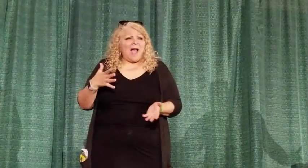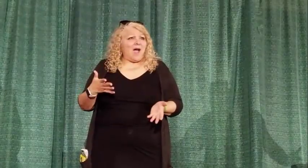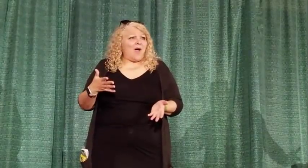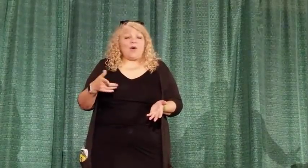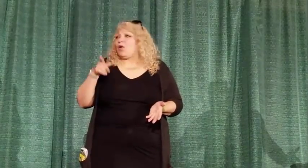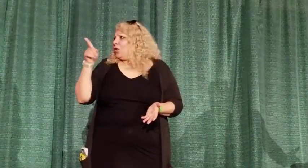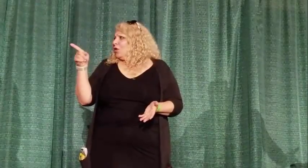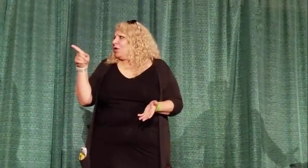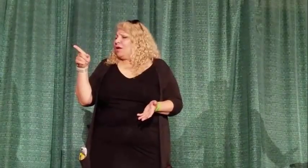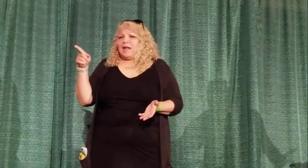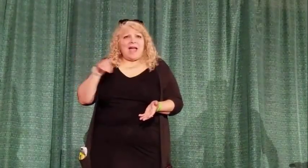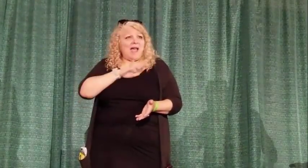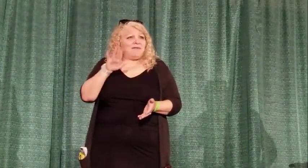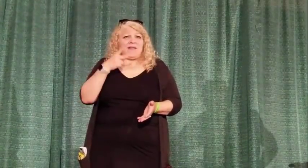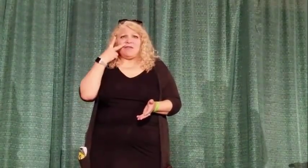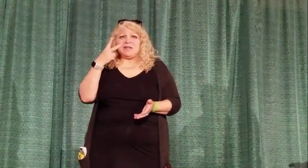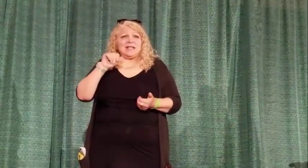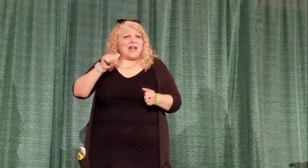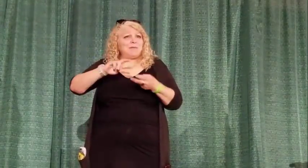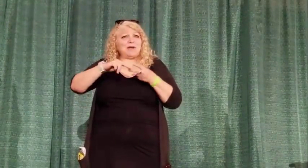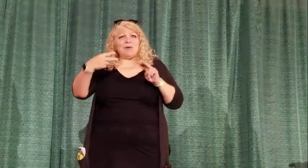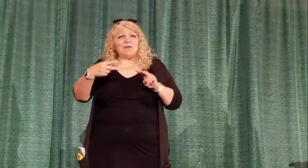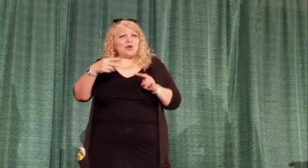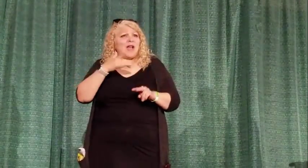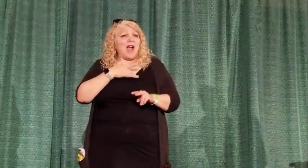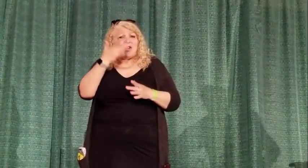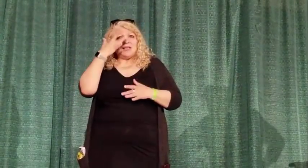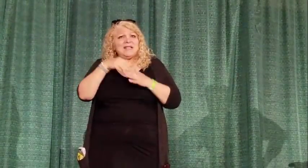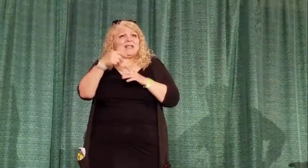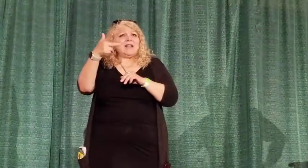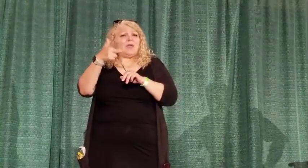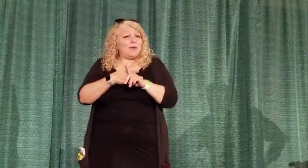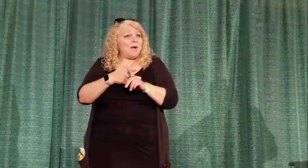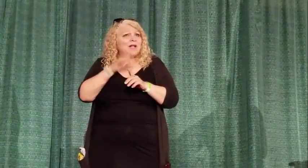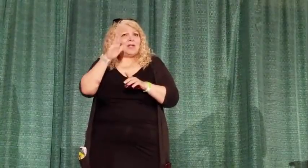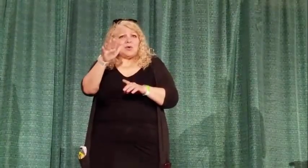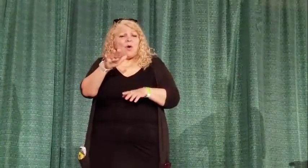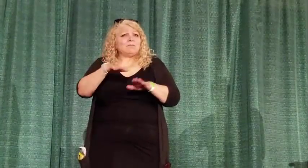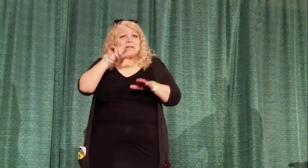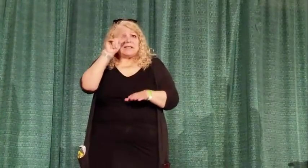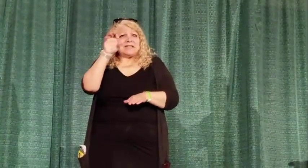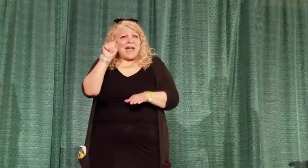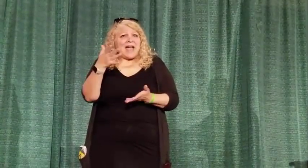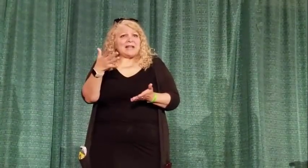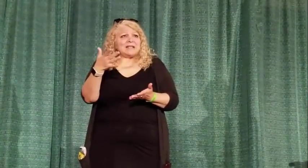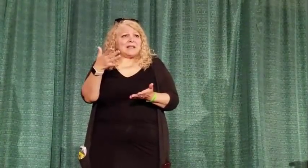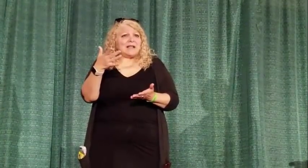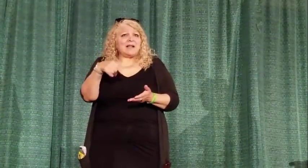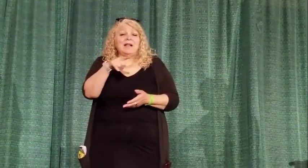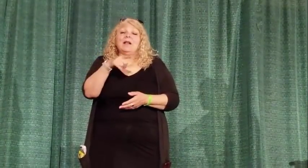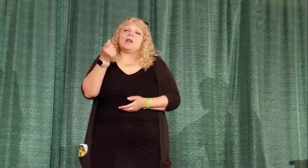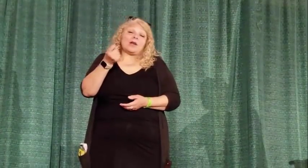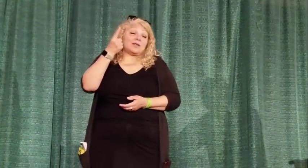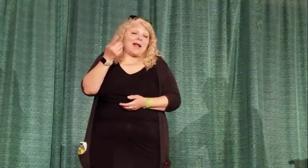experience of being a doctor. Never seen anybody reverse heart disease. And you did it in 3 months. Your stress test improved." Never seen. Of course, the cardiologist never saw one person get well